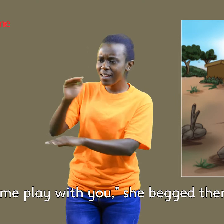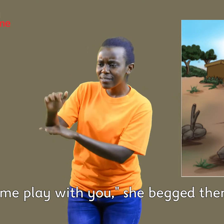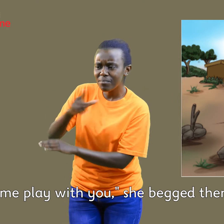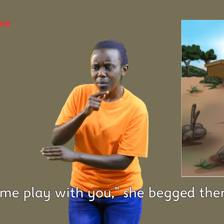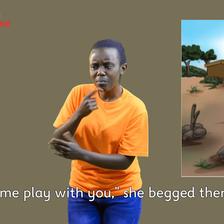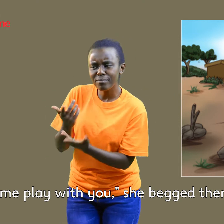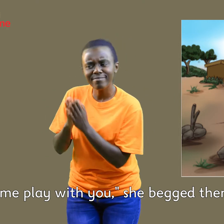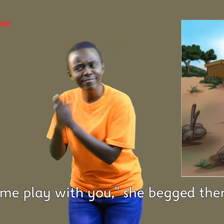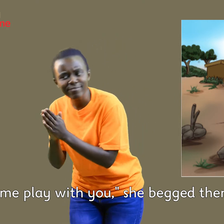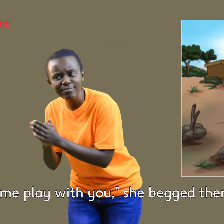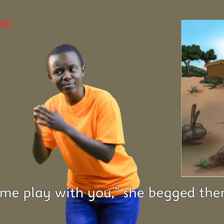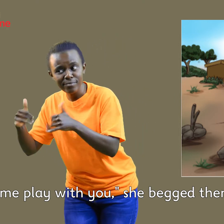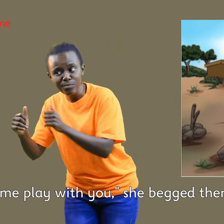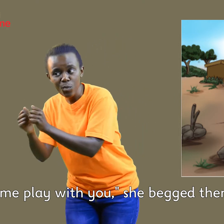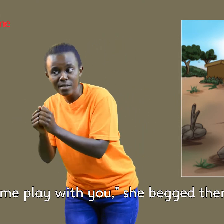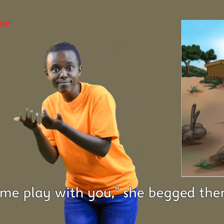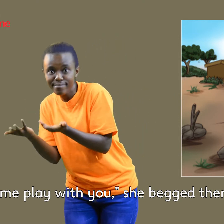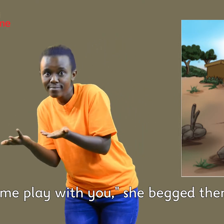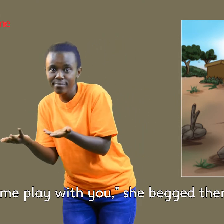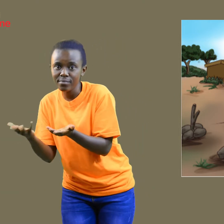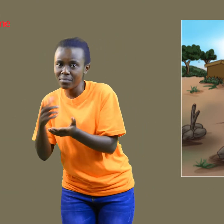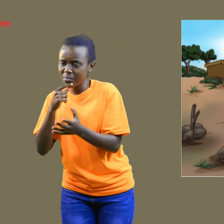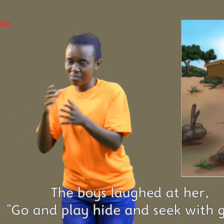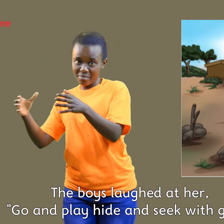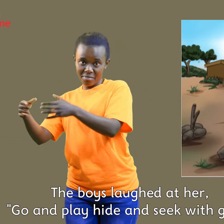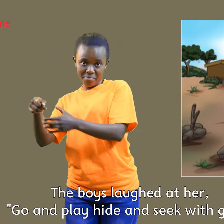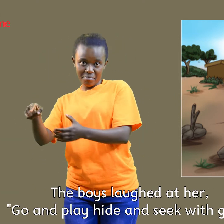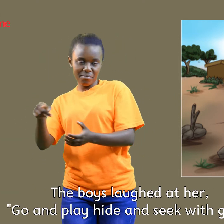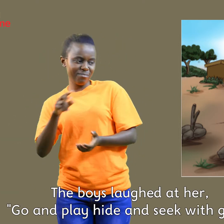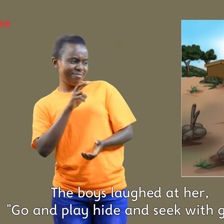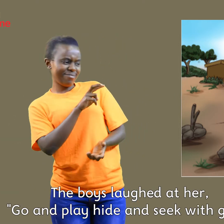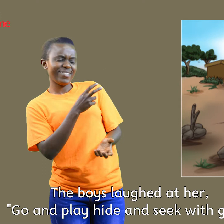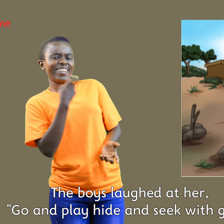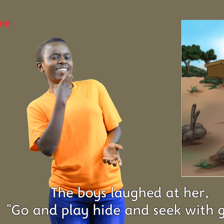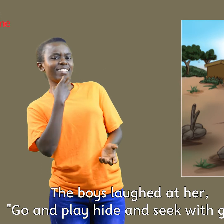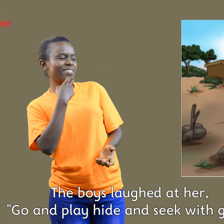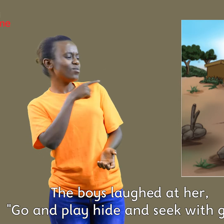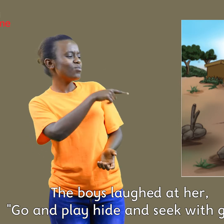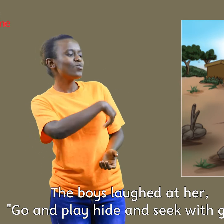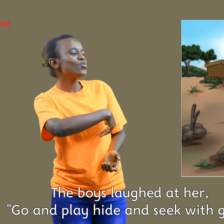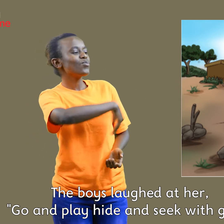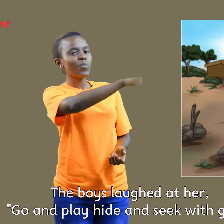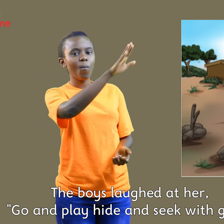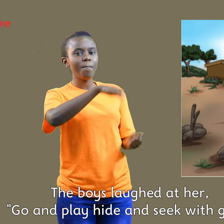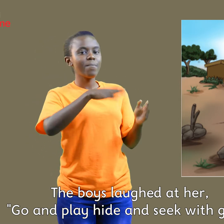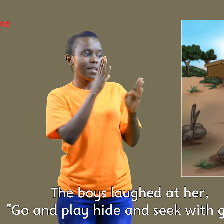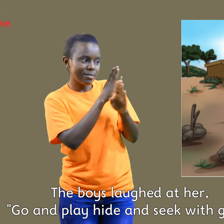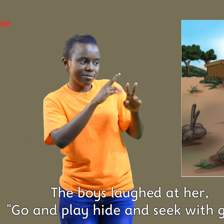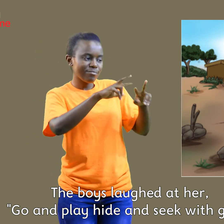"Let me play with you," she begged them one day. The boys laughed at her. "Go